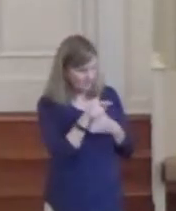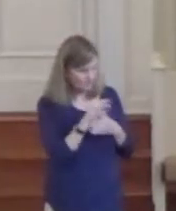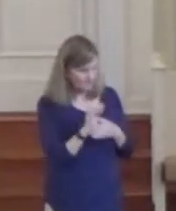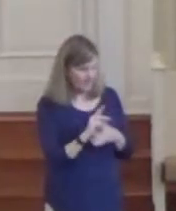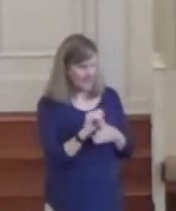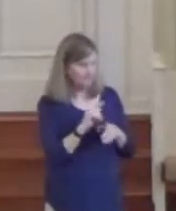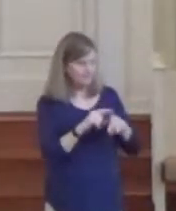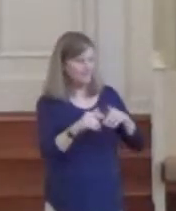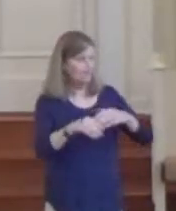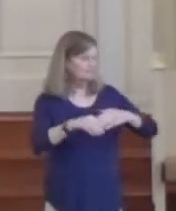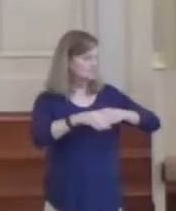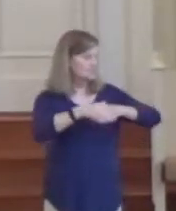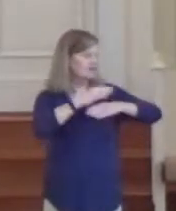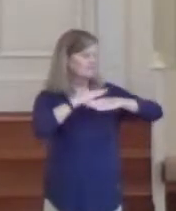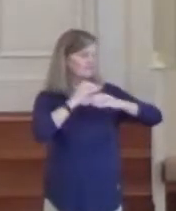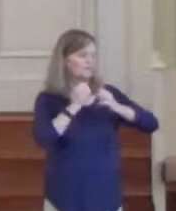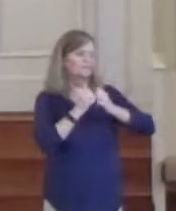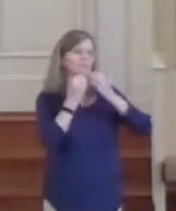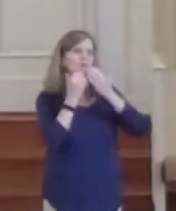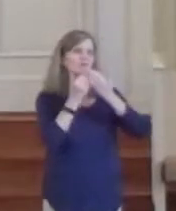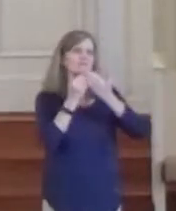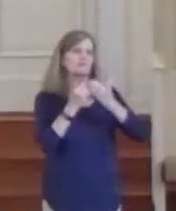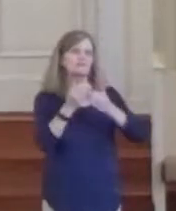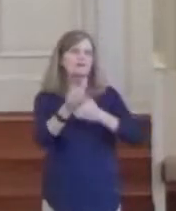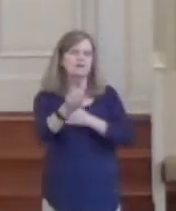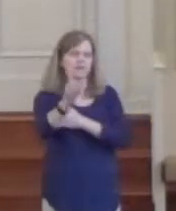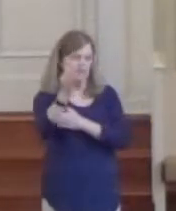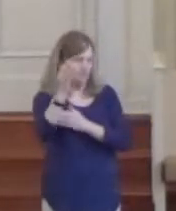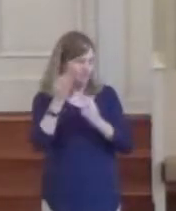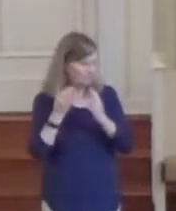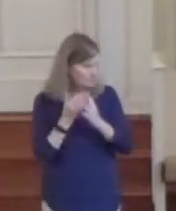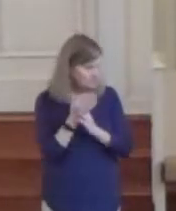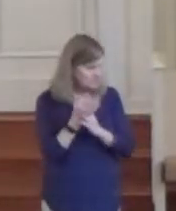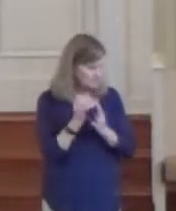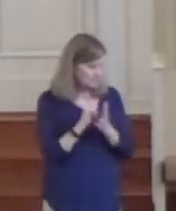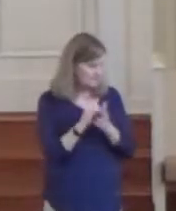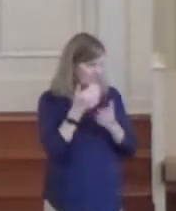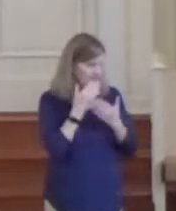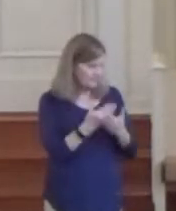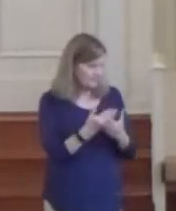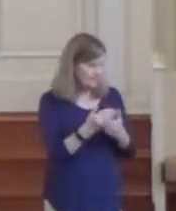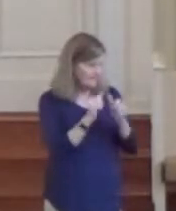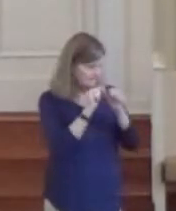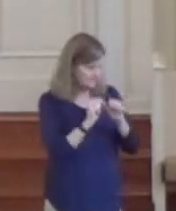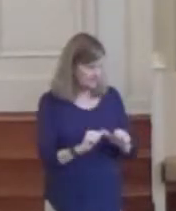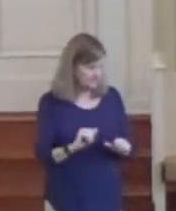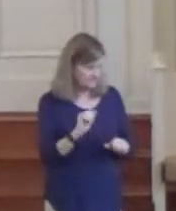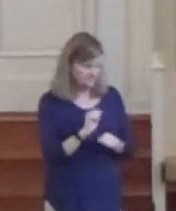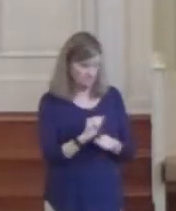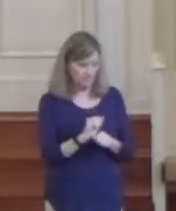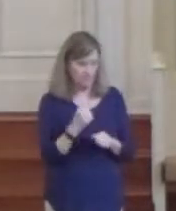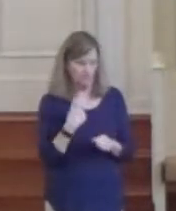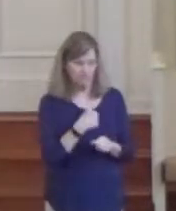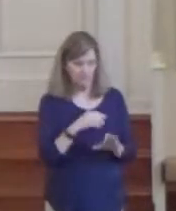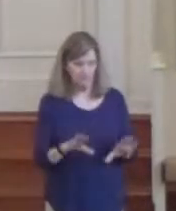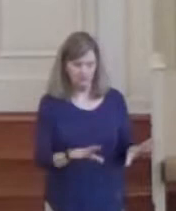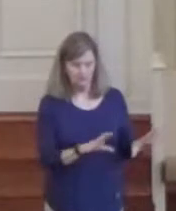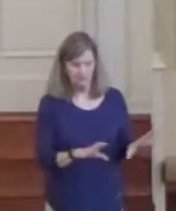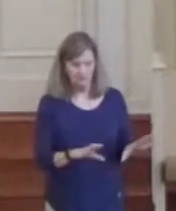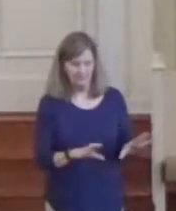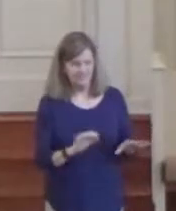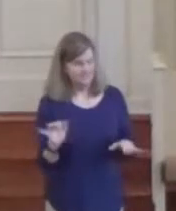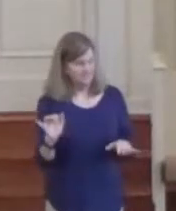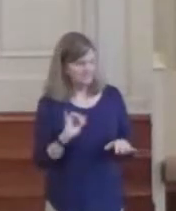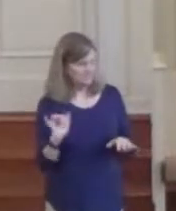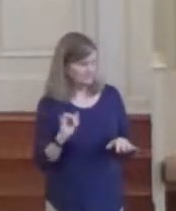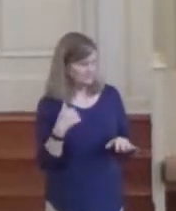know that I am overflowing with gratitude, and God reaches through that gratitude and blesses the work that we do. It's as though we